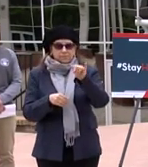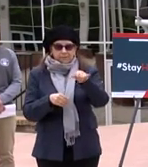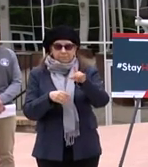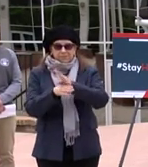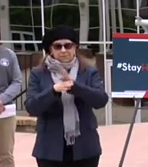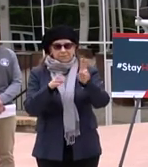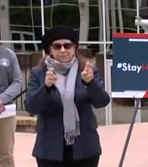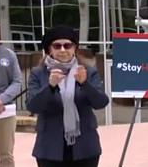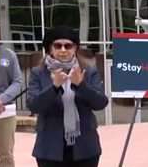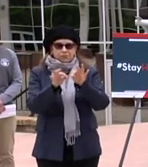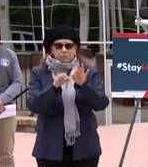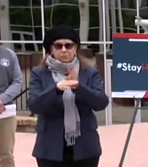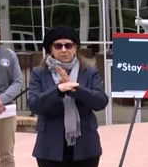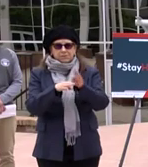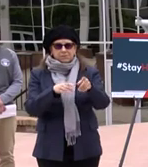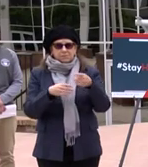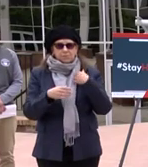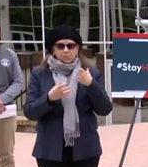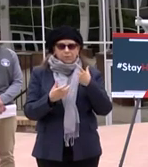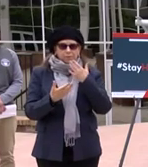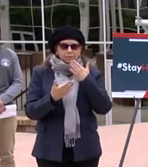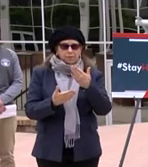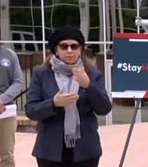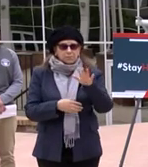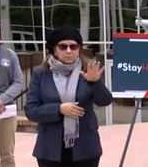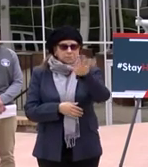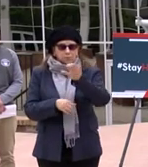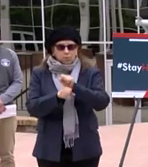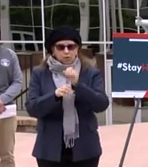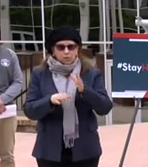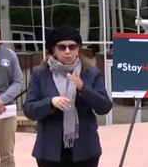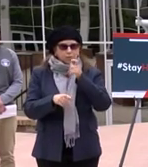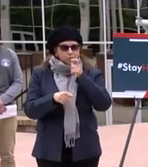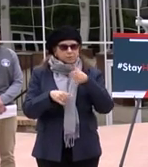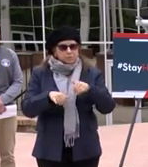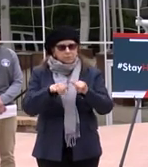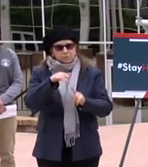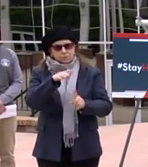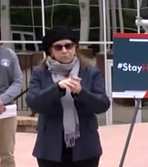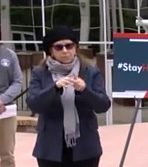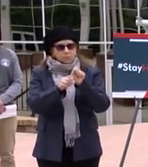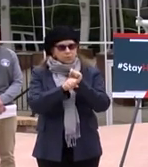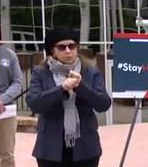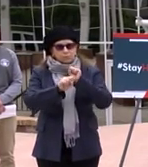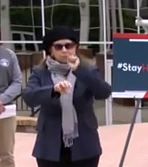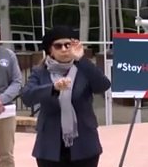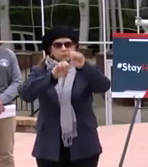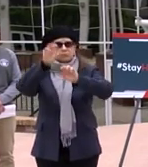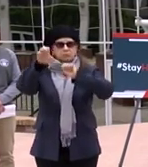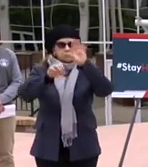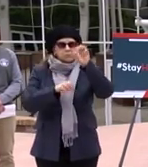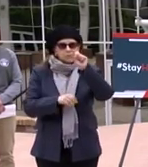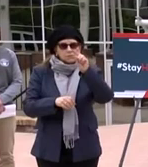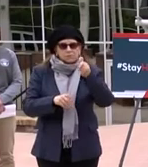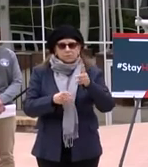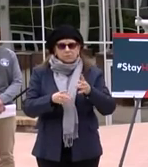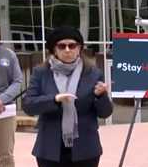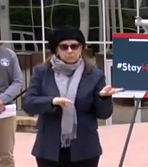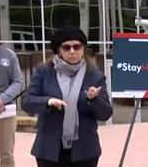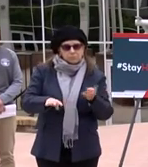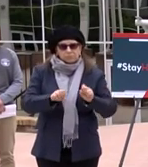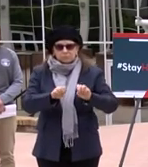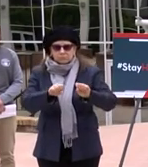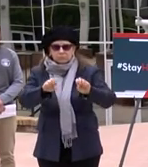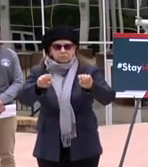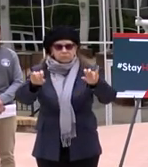who are showing up, who are loading trucks, stocking shelves, manning and womaning cash registers, who are showing